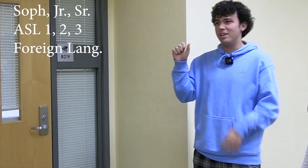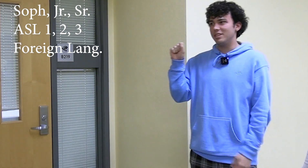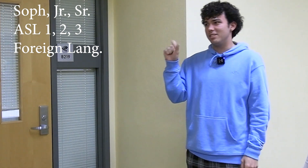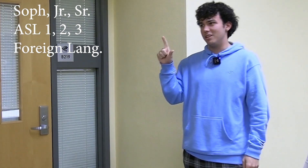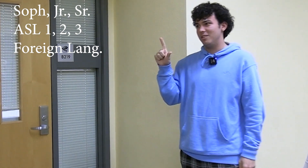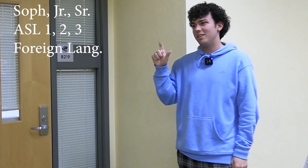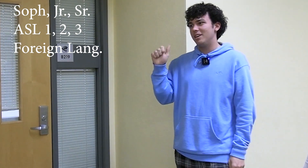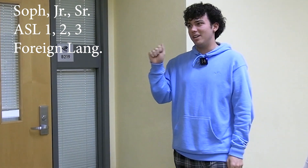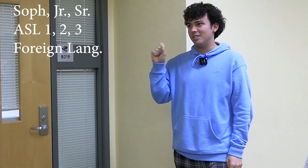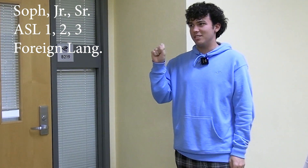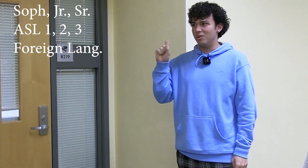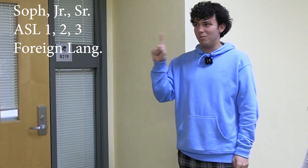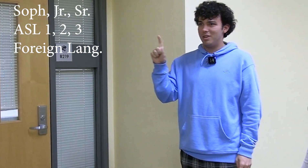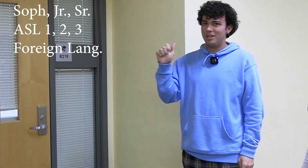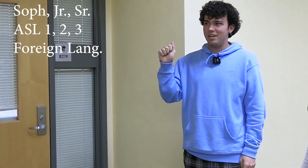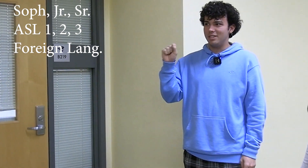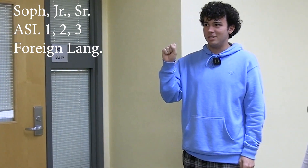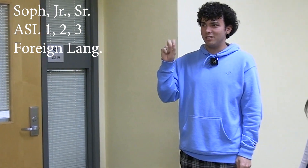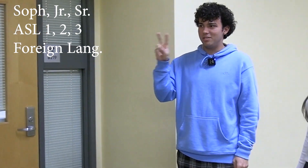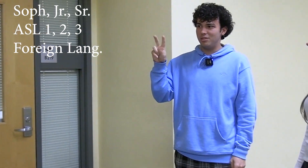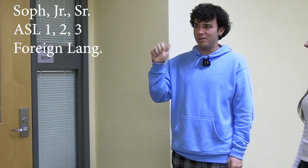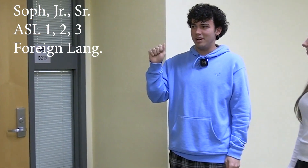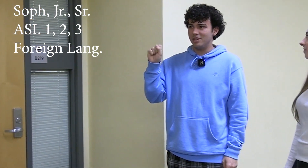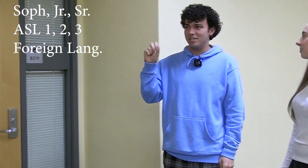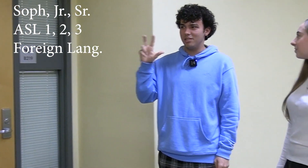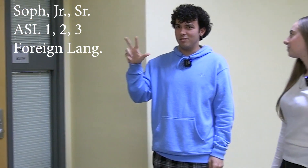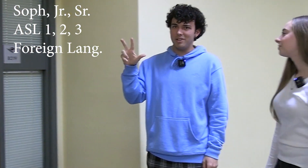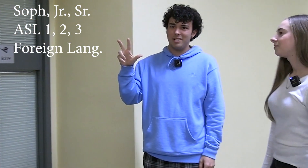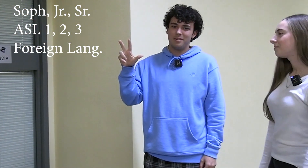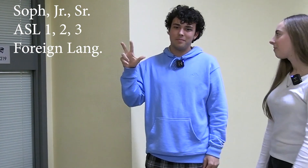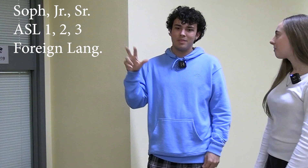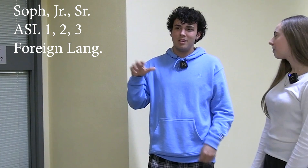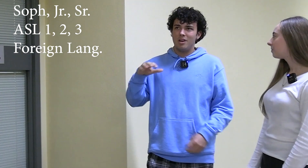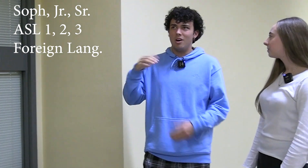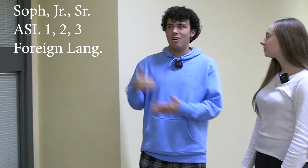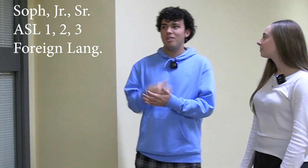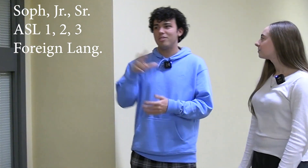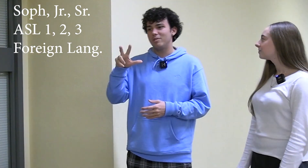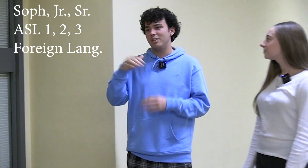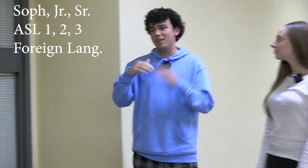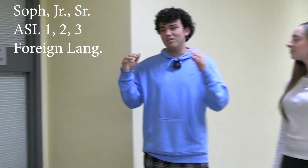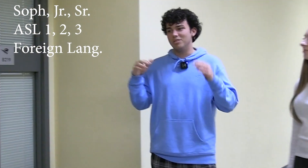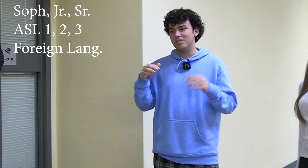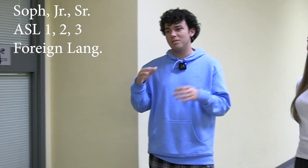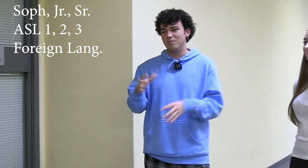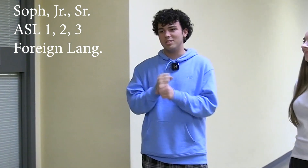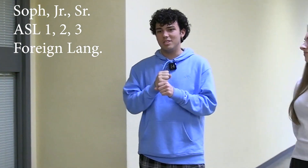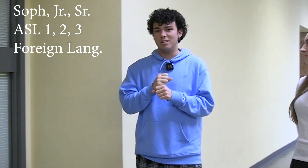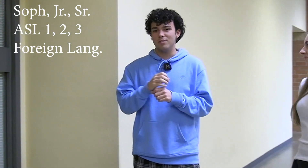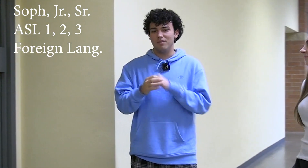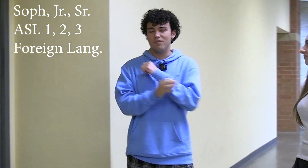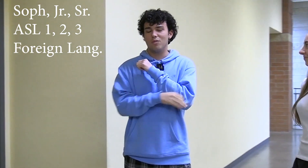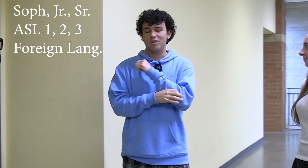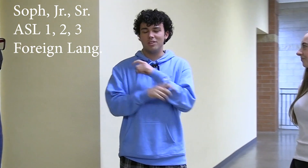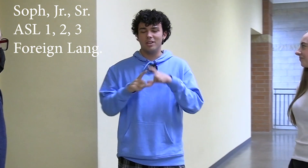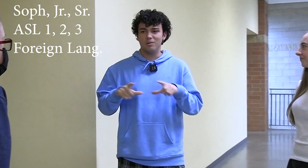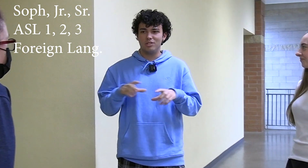of ASL ASL 1 ASL 2 and ASL 3 all three levels receive a foreign language